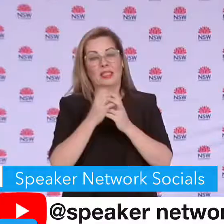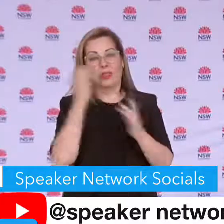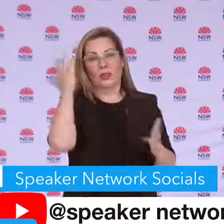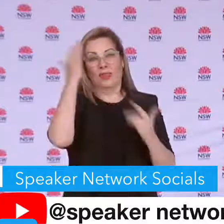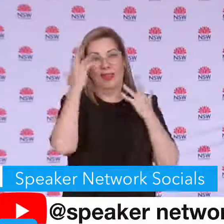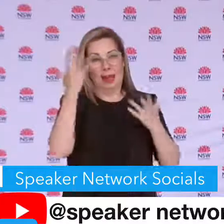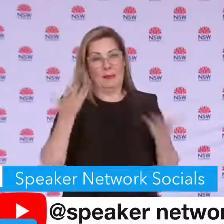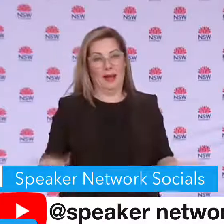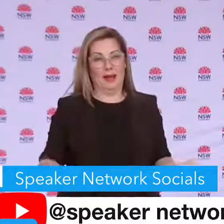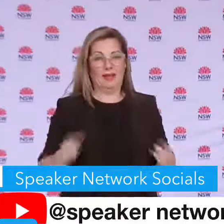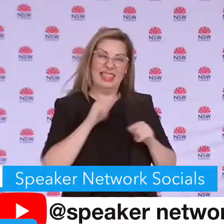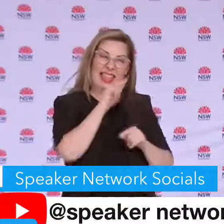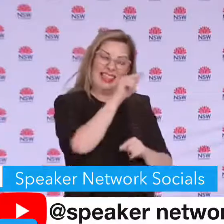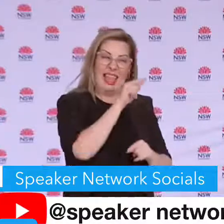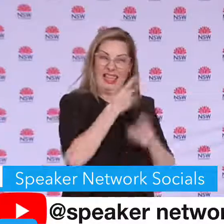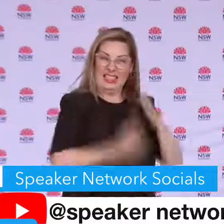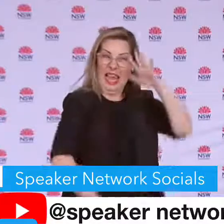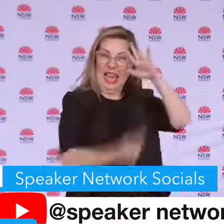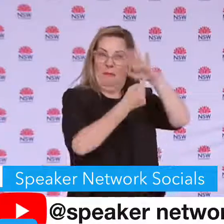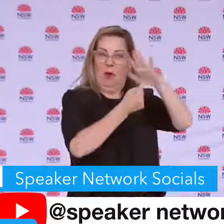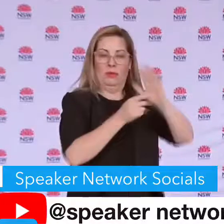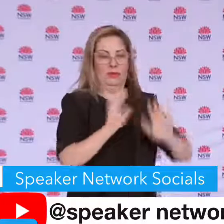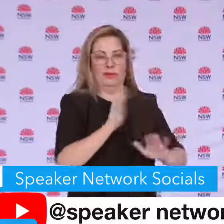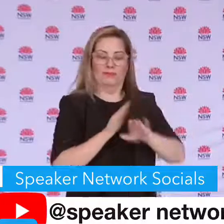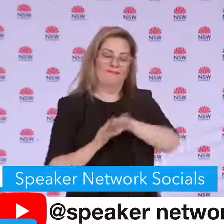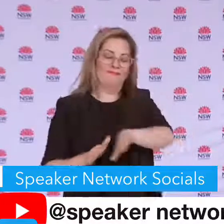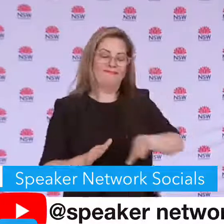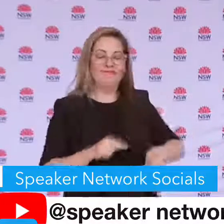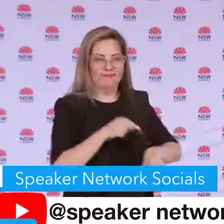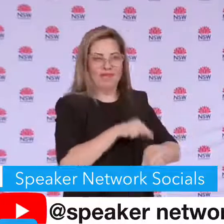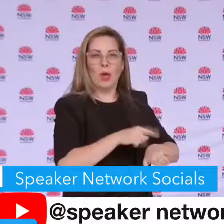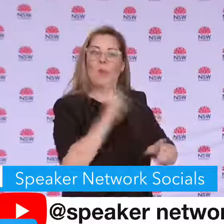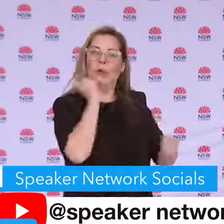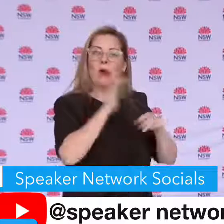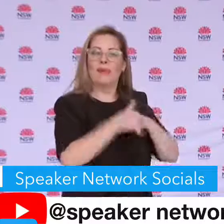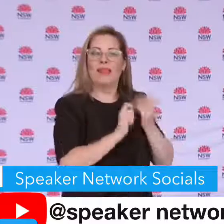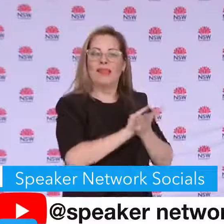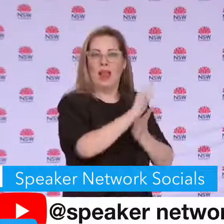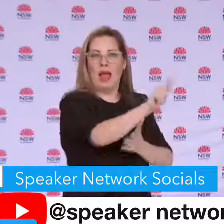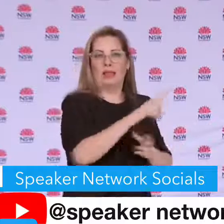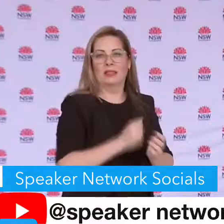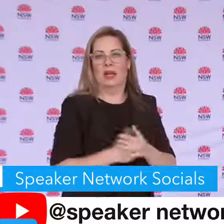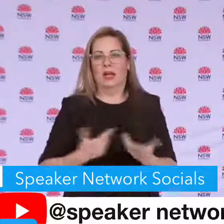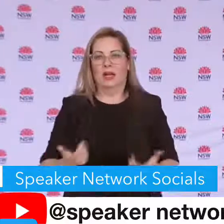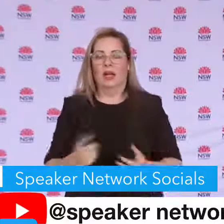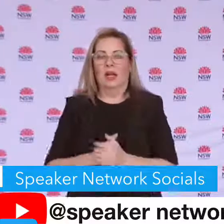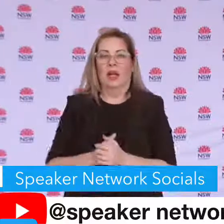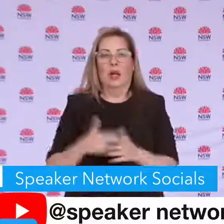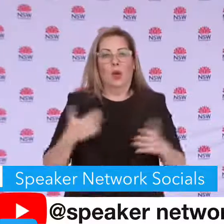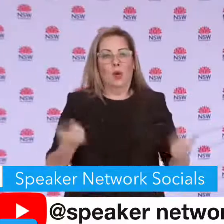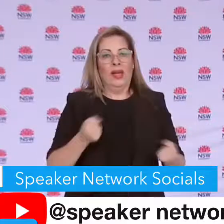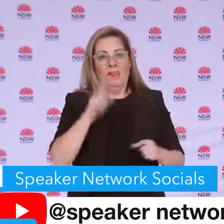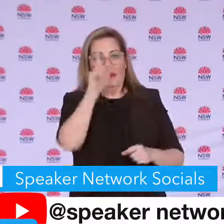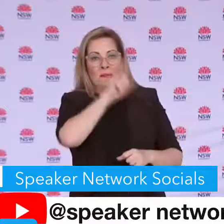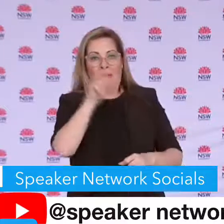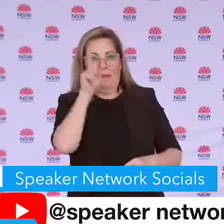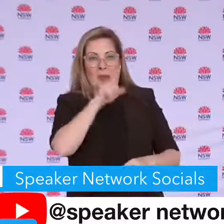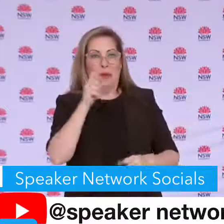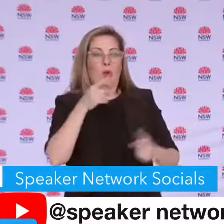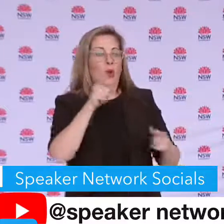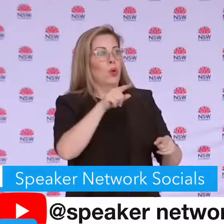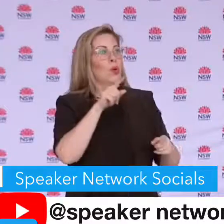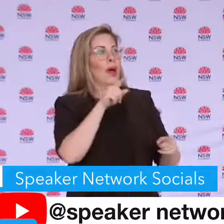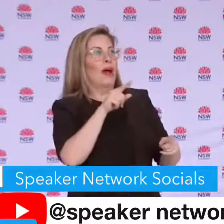hotel quarantine that tested positive. We know the infectious rates are going up overseas. We don't stand here and tell you how